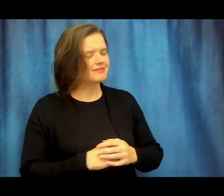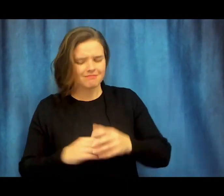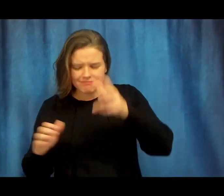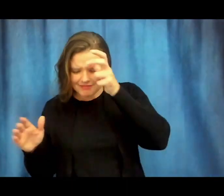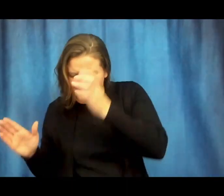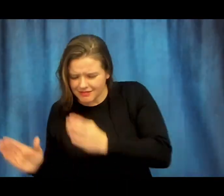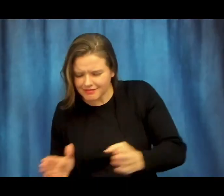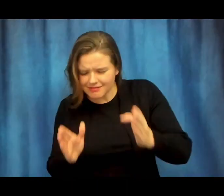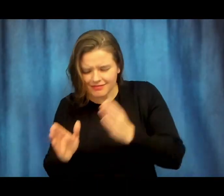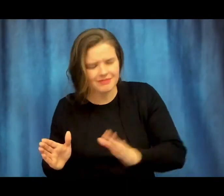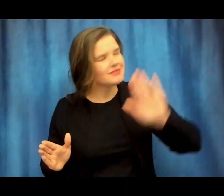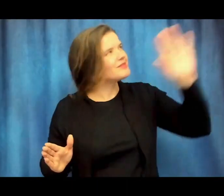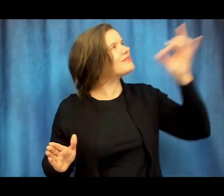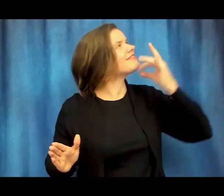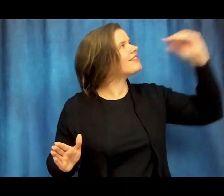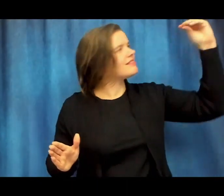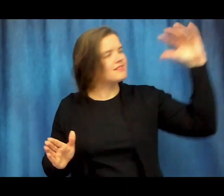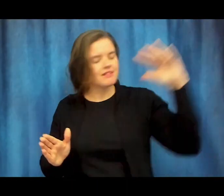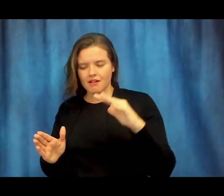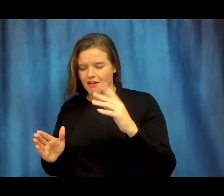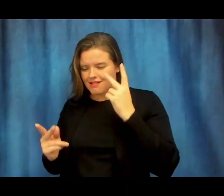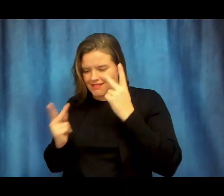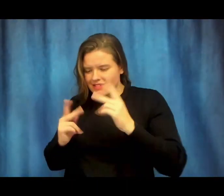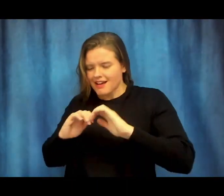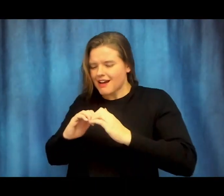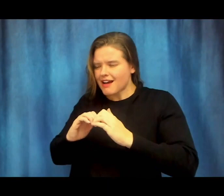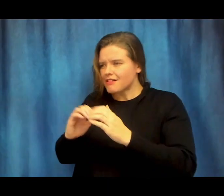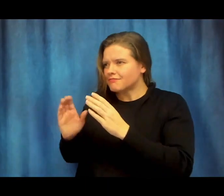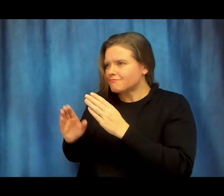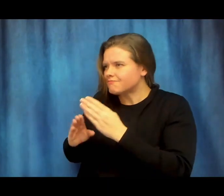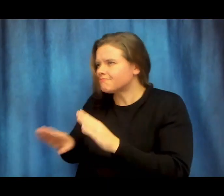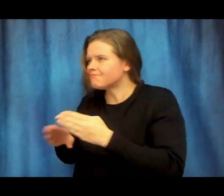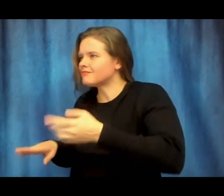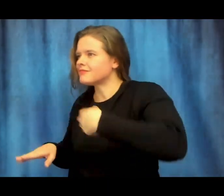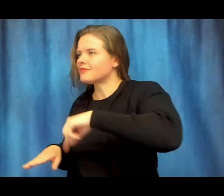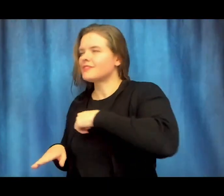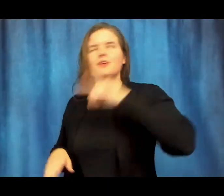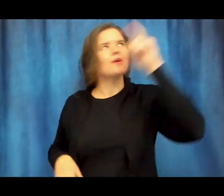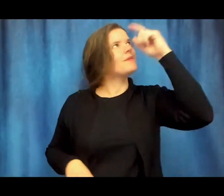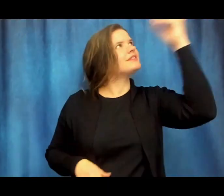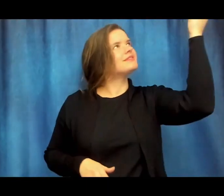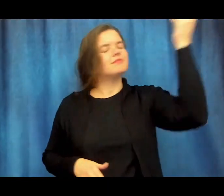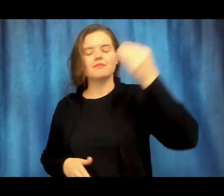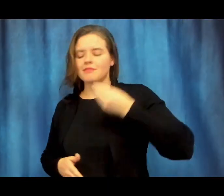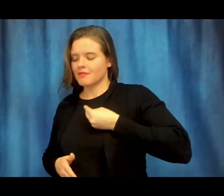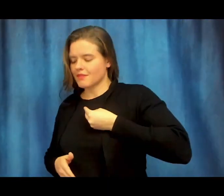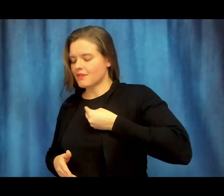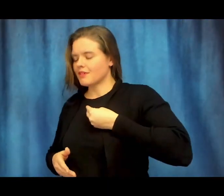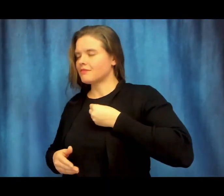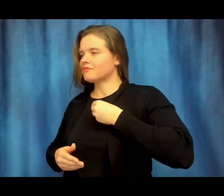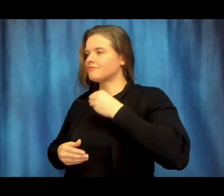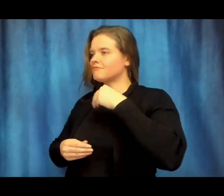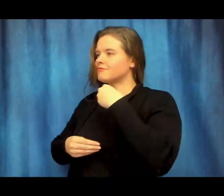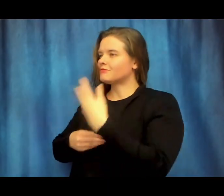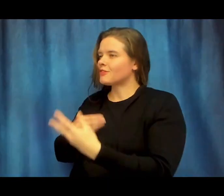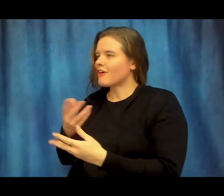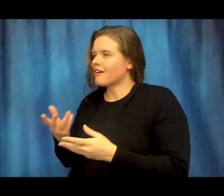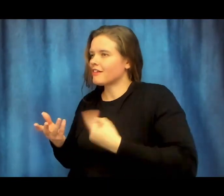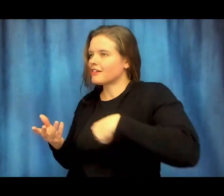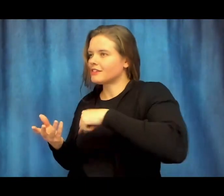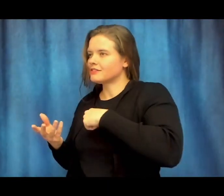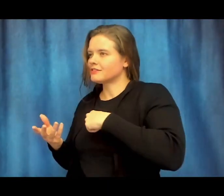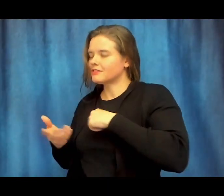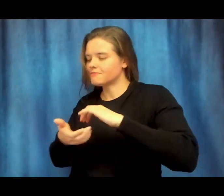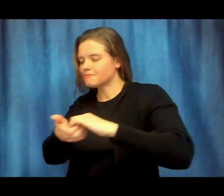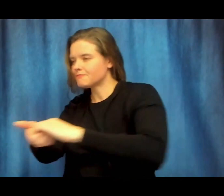So expose the schemes the devil has devised to divide us and guide us with the wisdom you have promised to provide us. Make